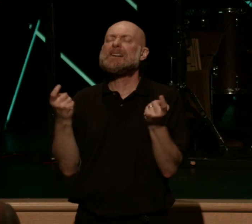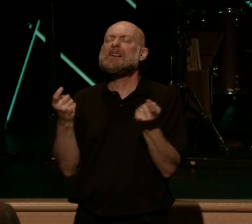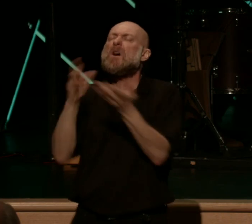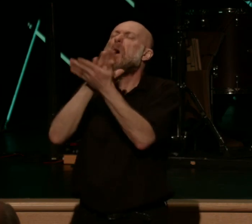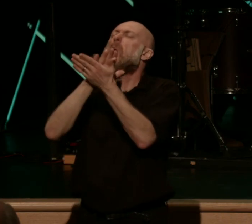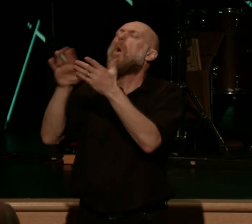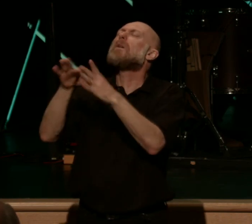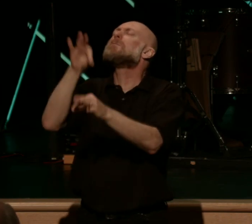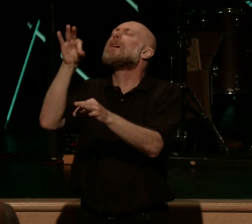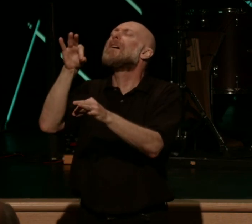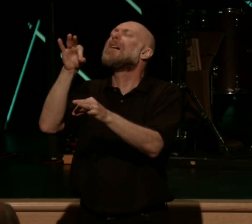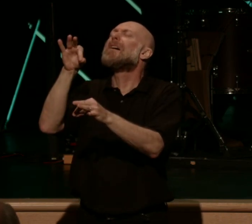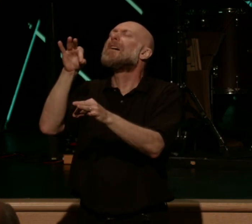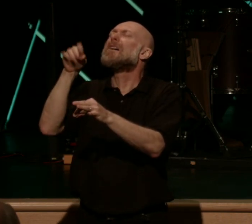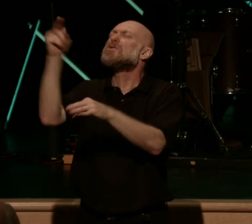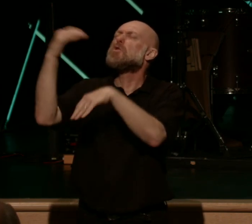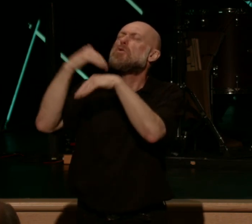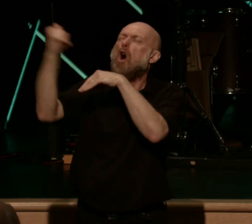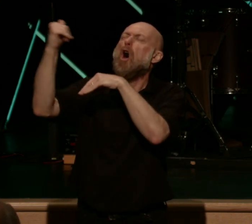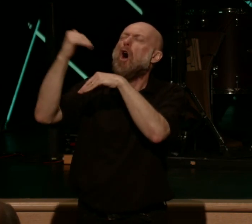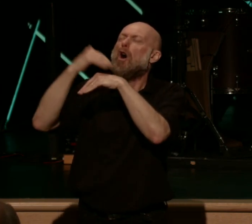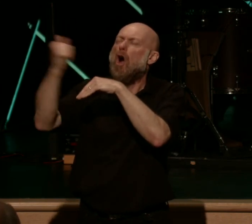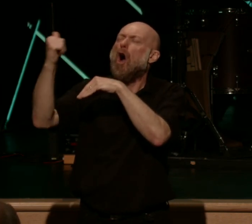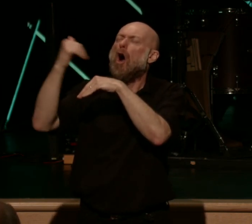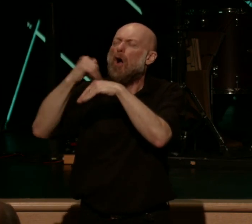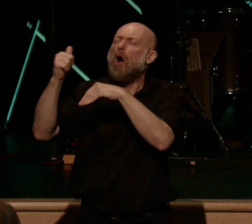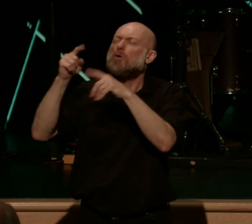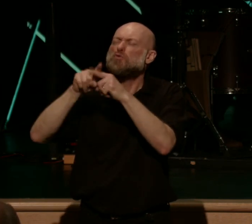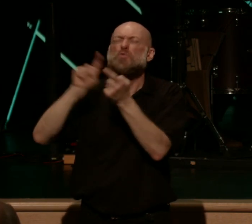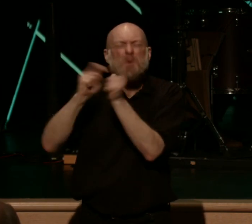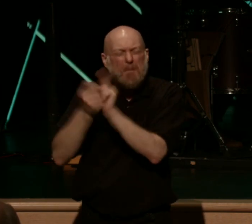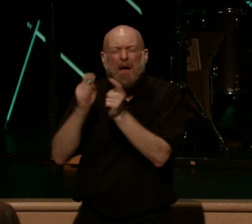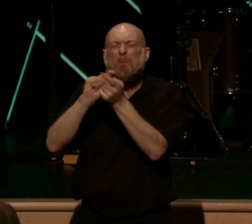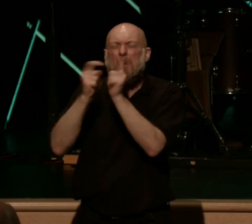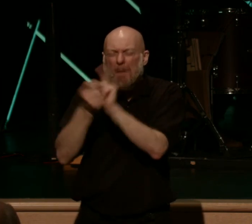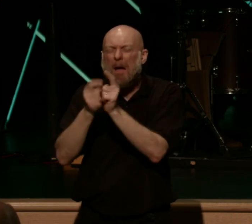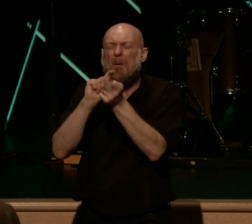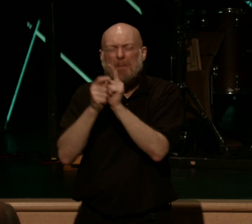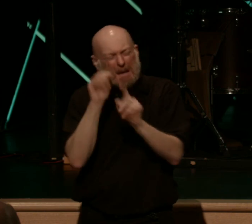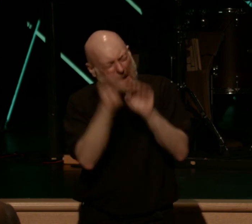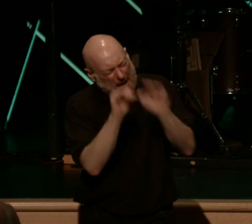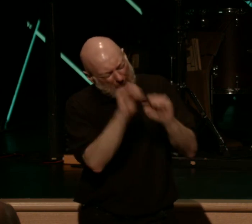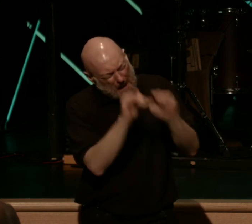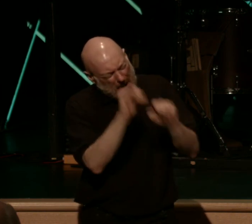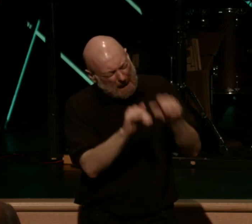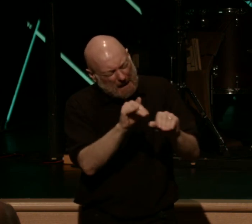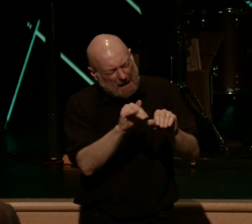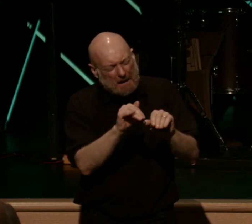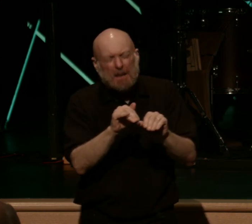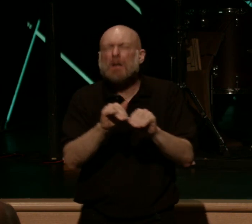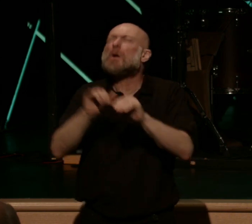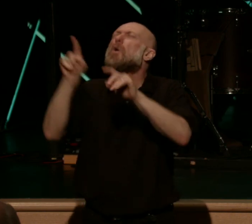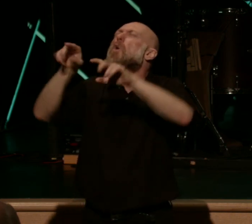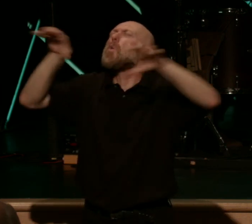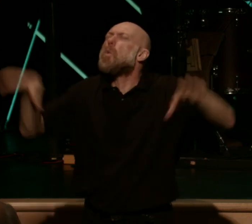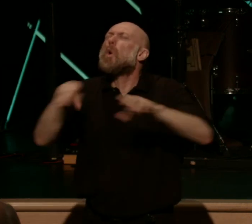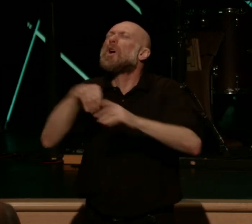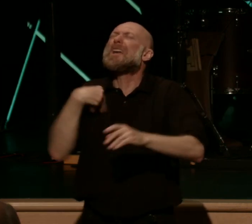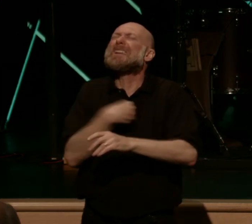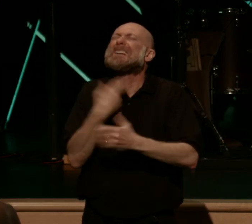Holy Spirit, you've been calling us to repentance. Would you work in us tonight and bring